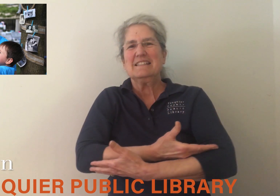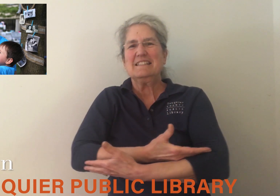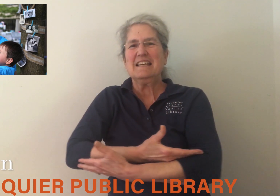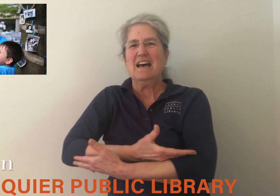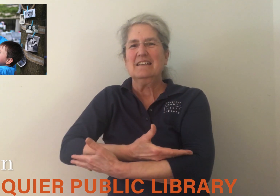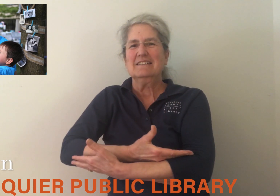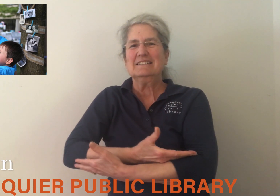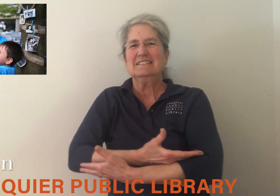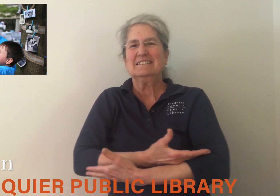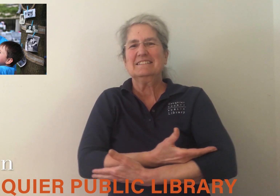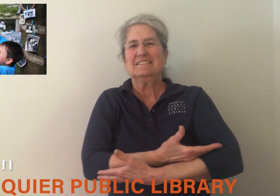Son.